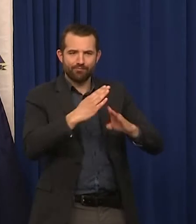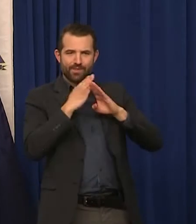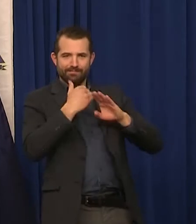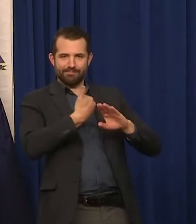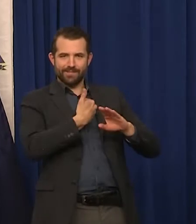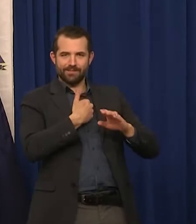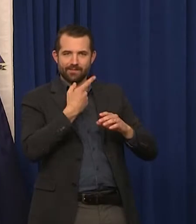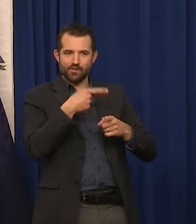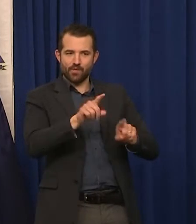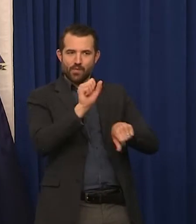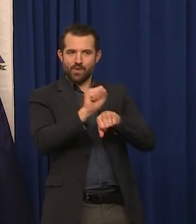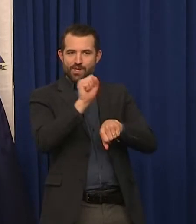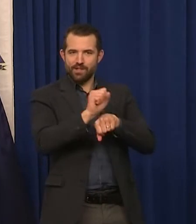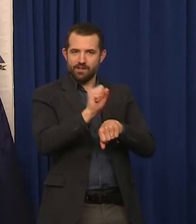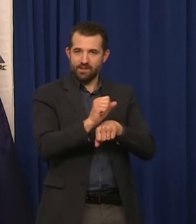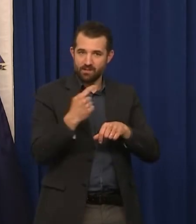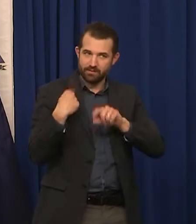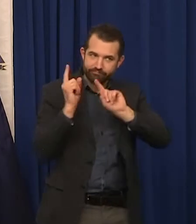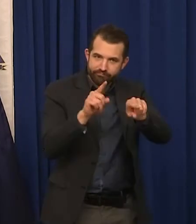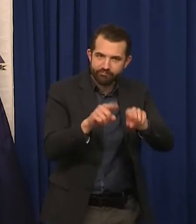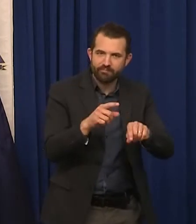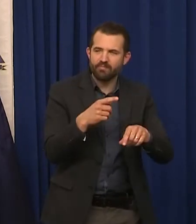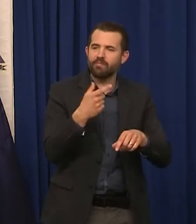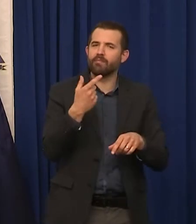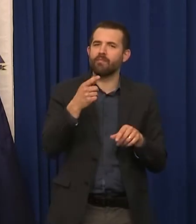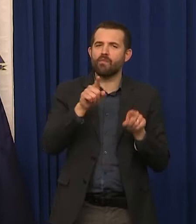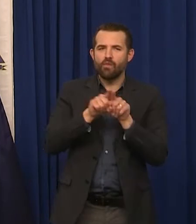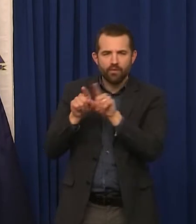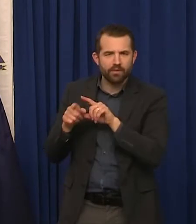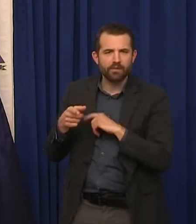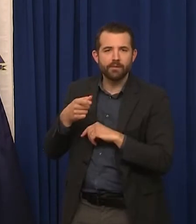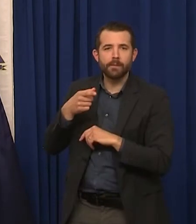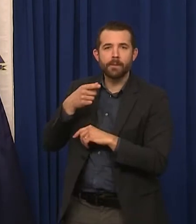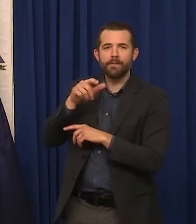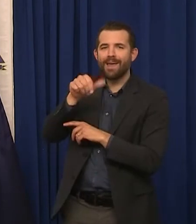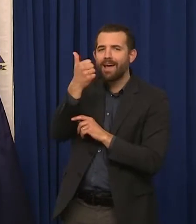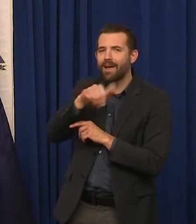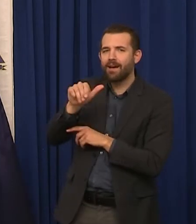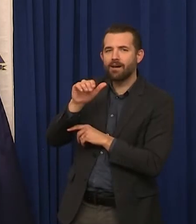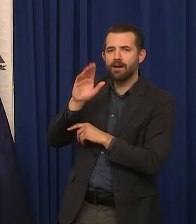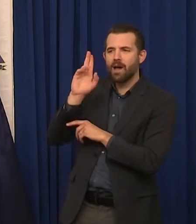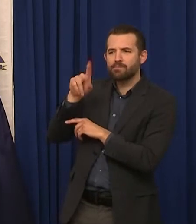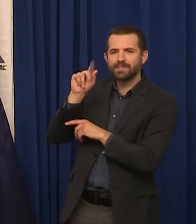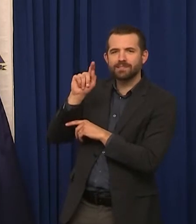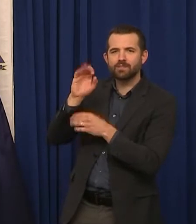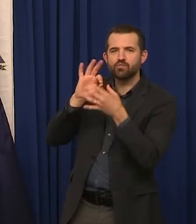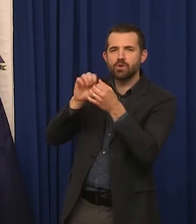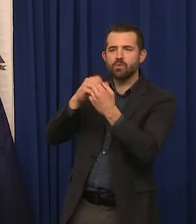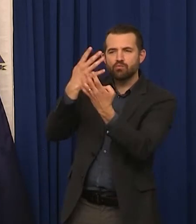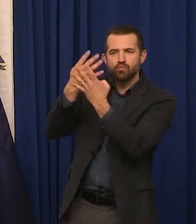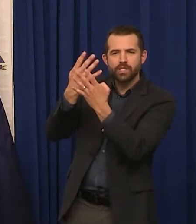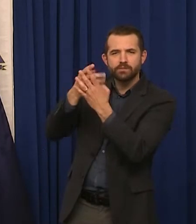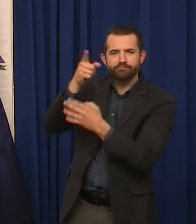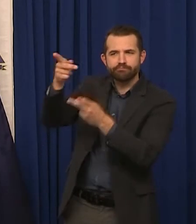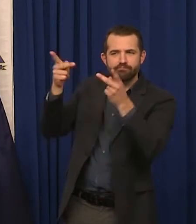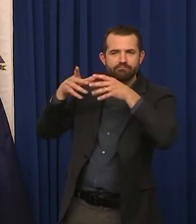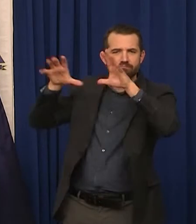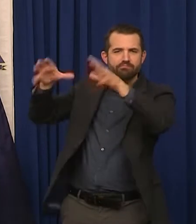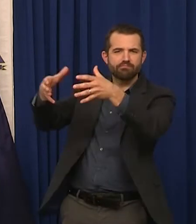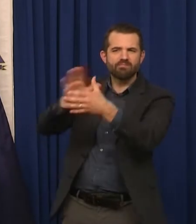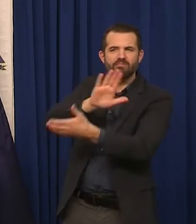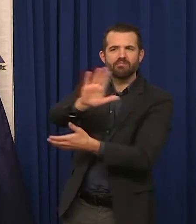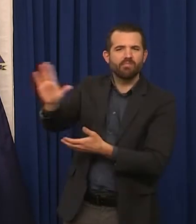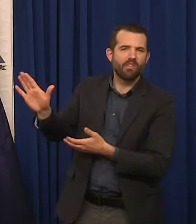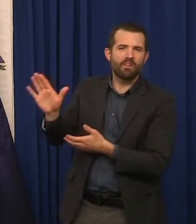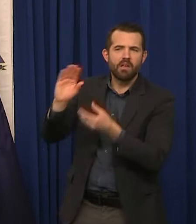shelters and the Department of Corrections testing situation, please? Sure. I'll start with your latter question first, Amy. With respect